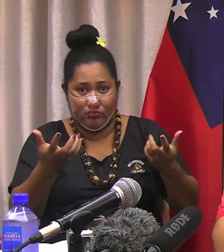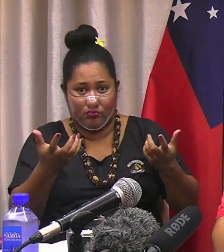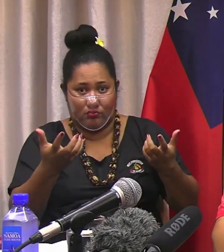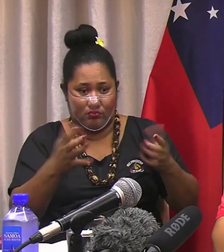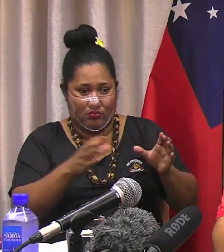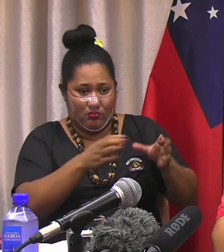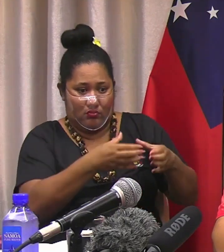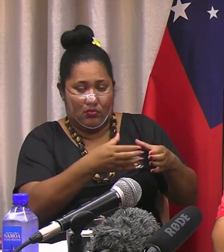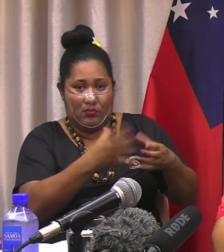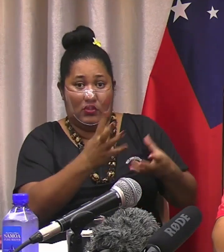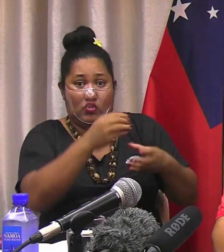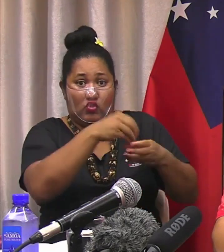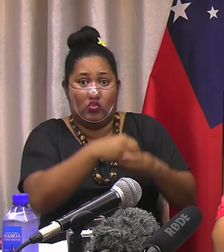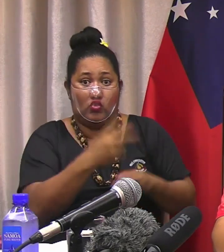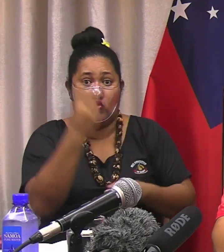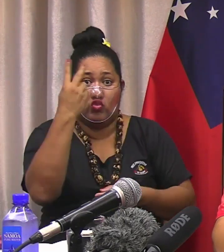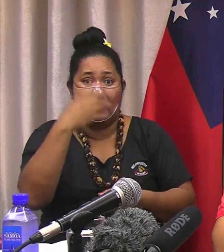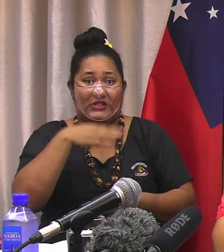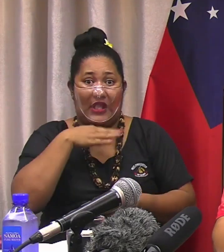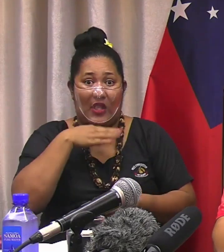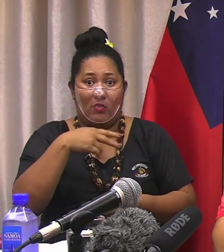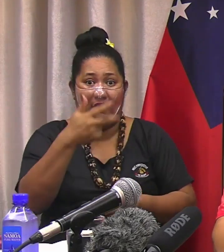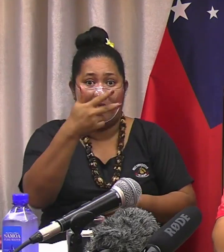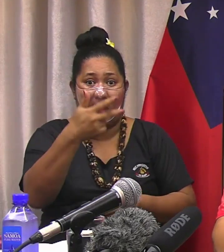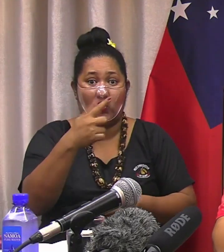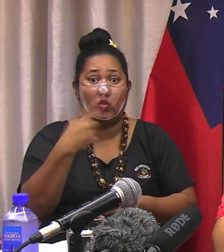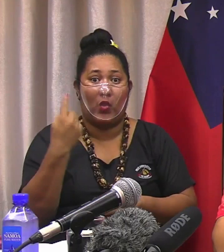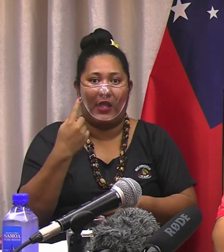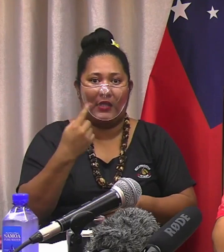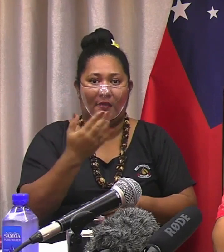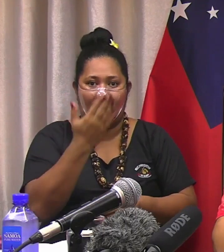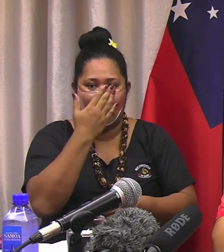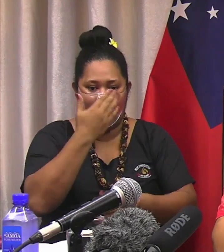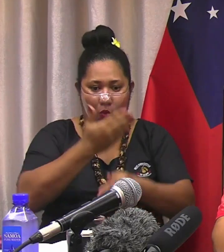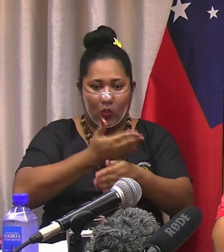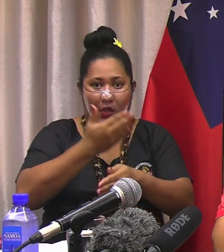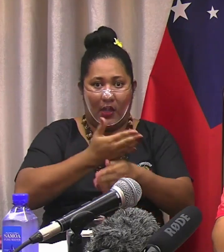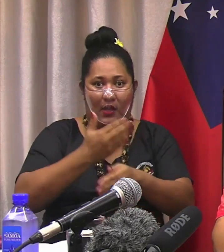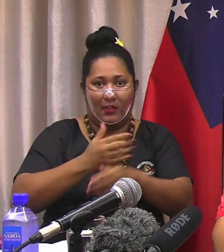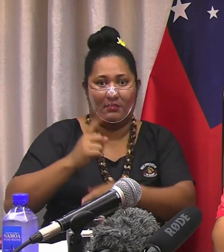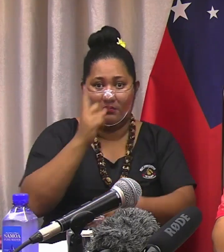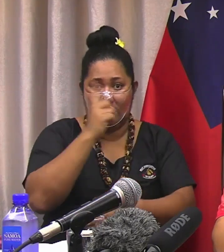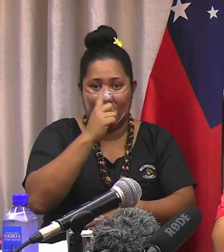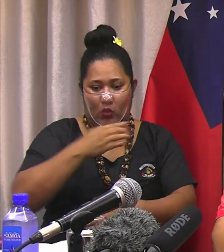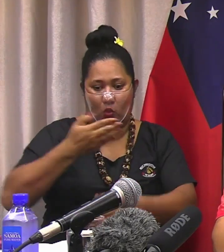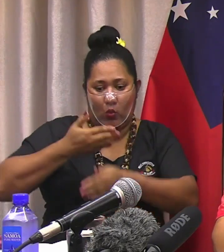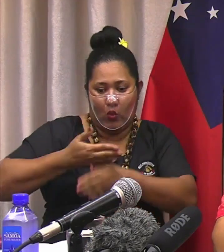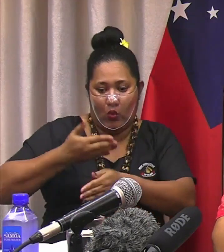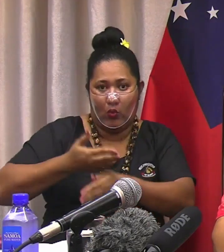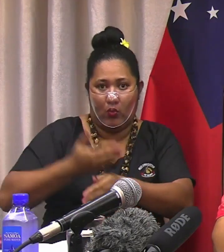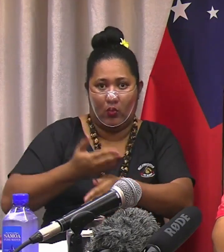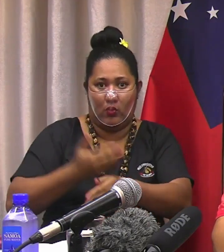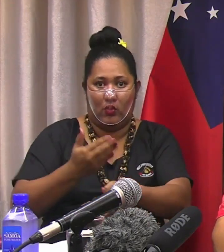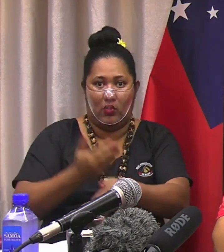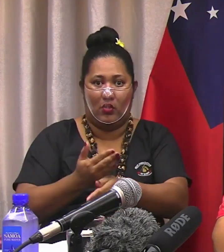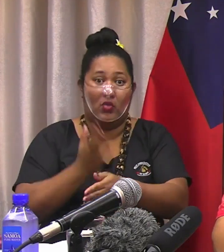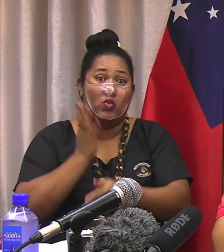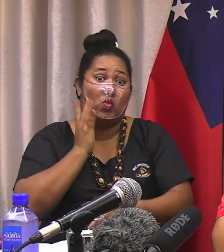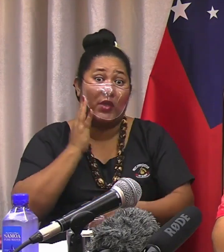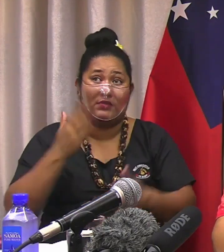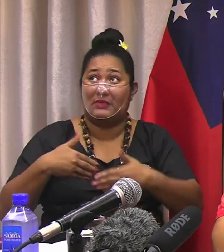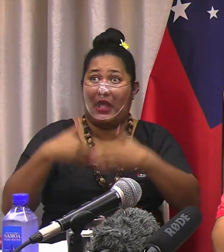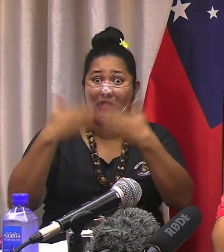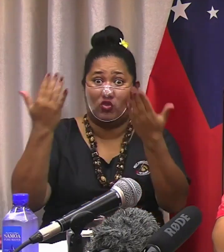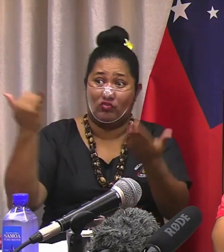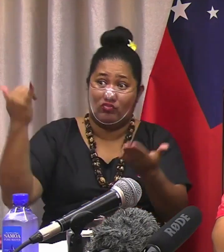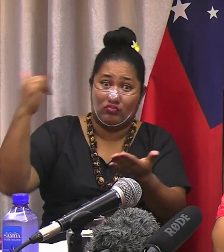ai ma le rua se lau ma le walu o a tātou au whai ngā ruenga. Sa ngā lulue ili aso na taunu umai ai